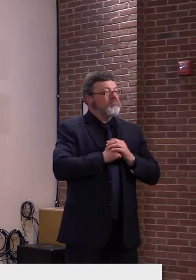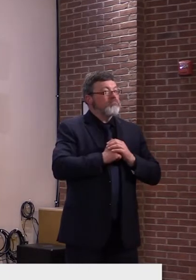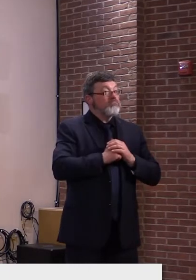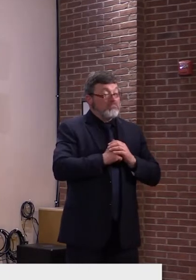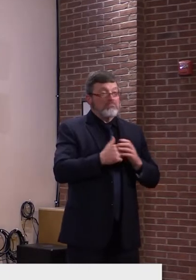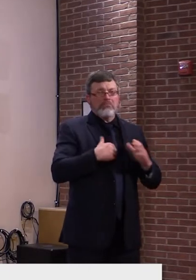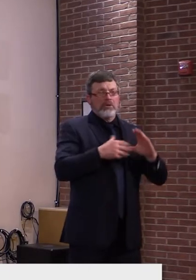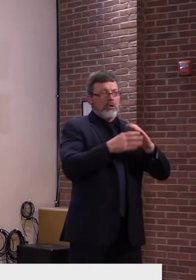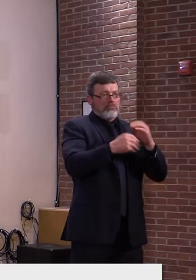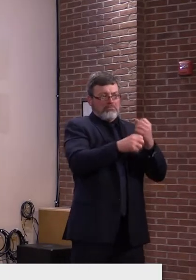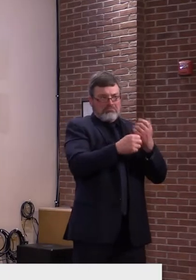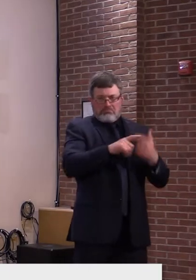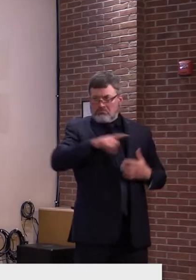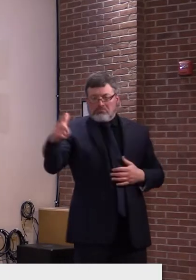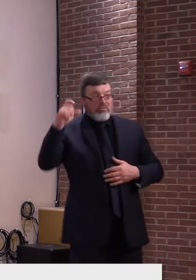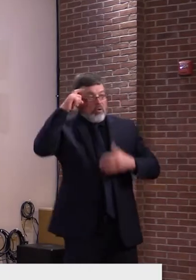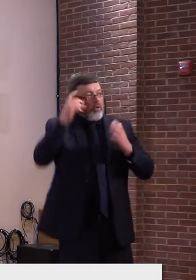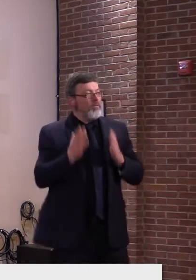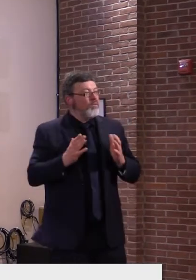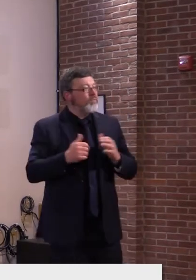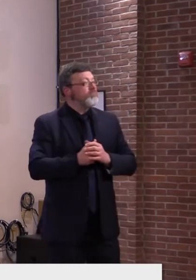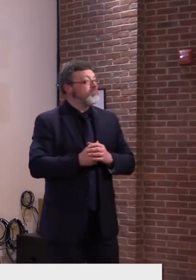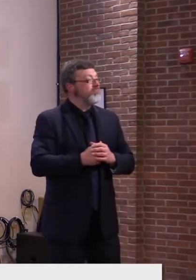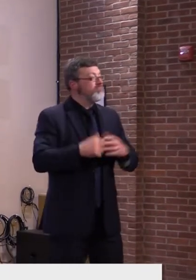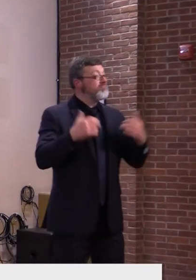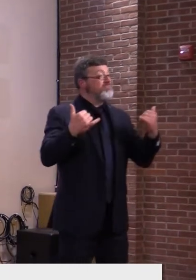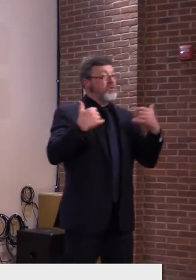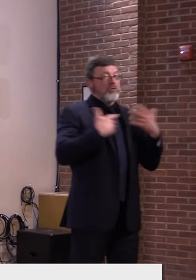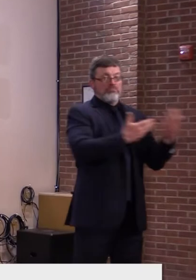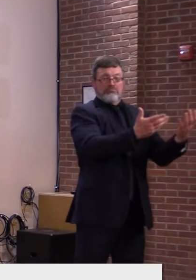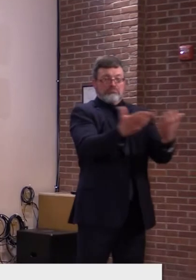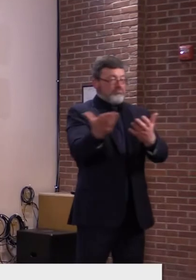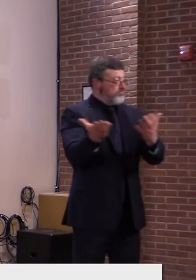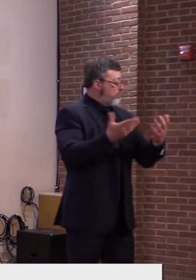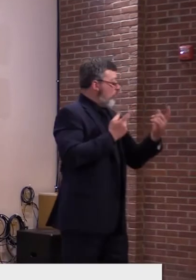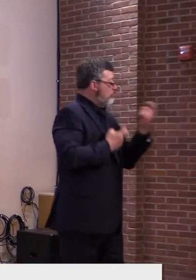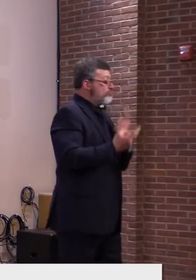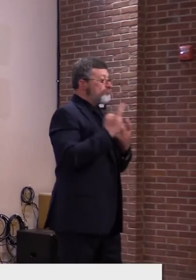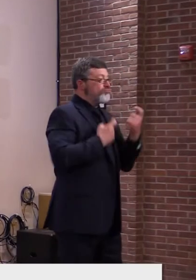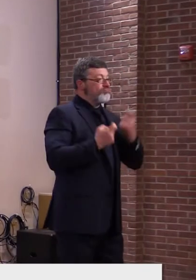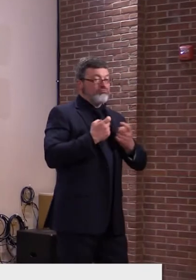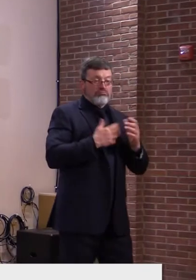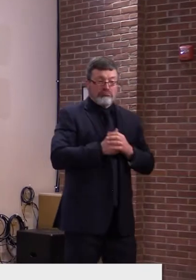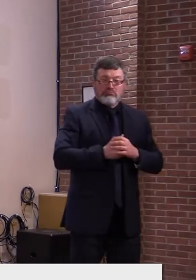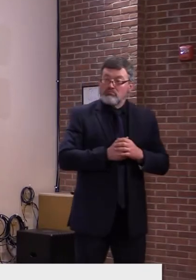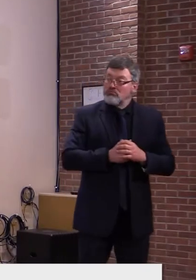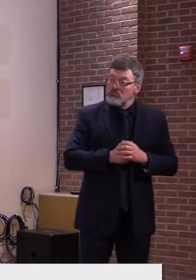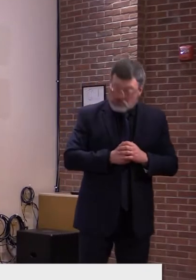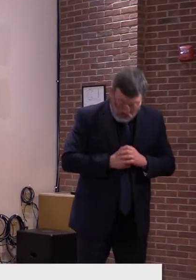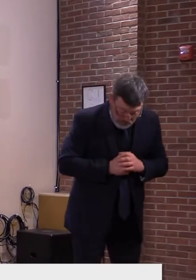Thank you, Dr. Levine. We'll now open it up to questions. Starting with folks in the room.